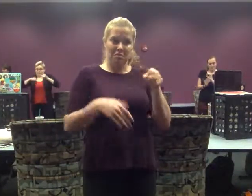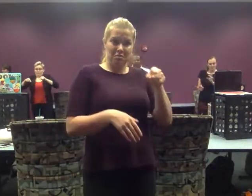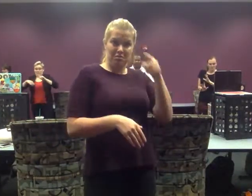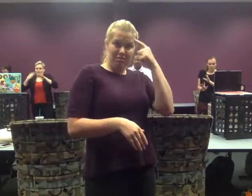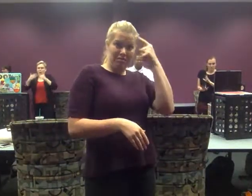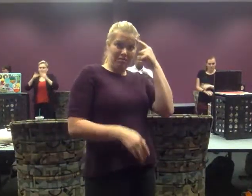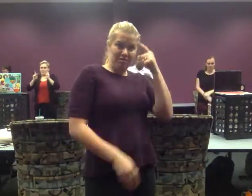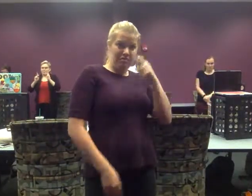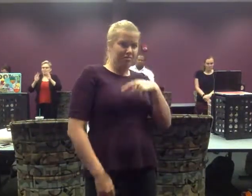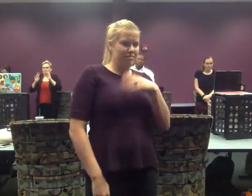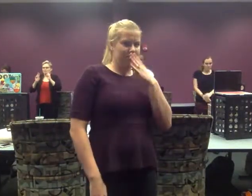Change is slow.